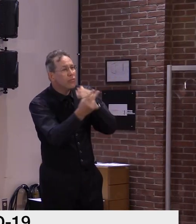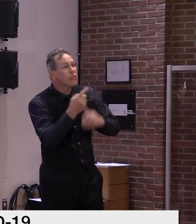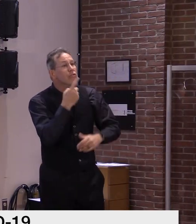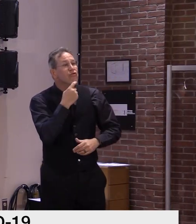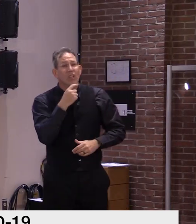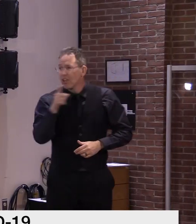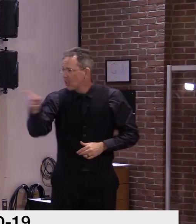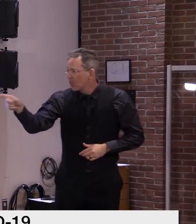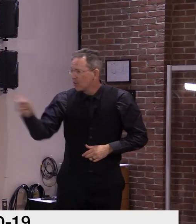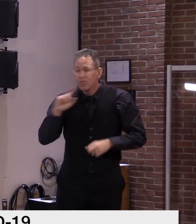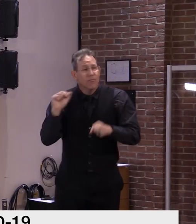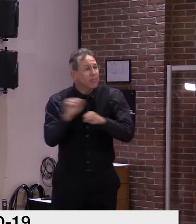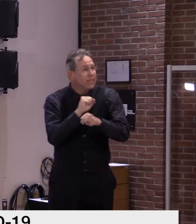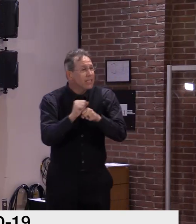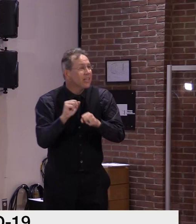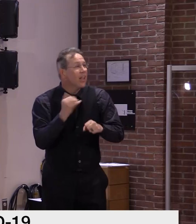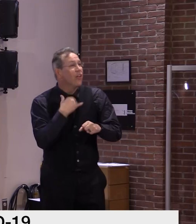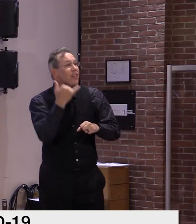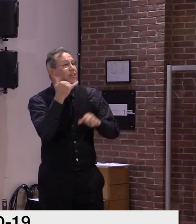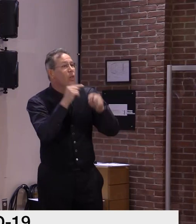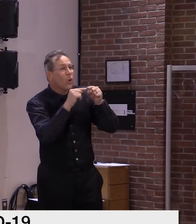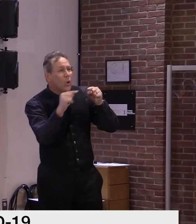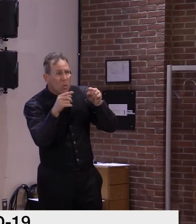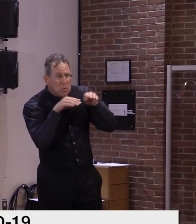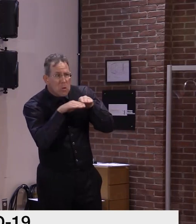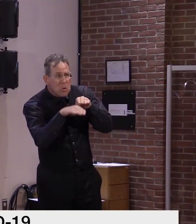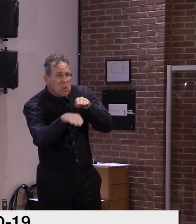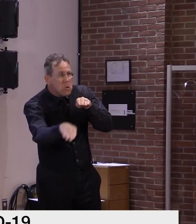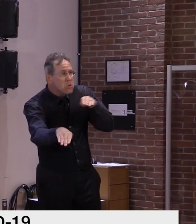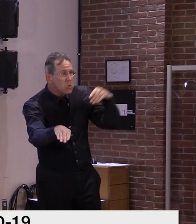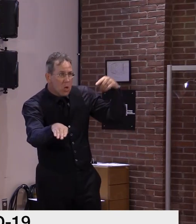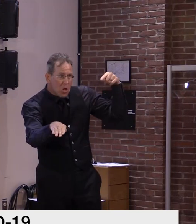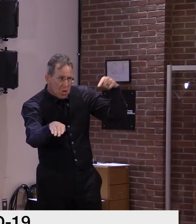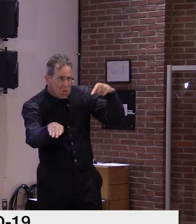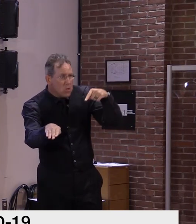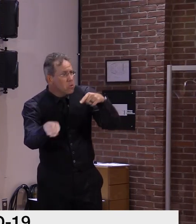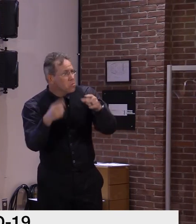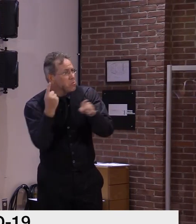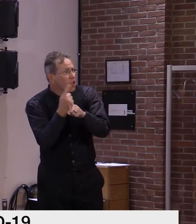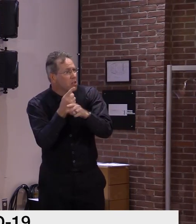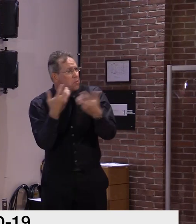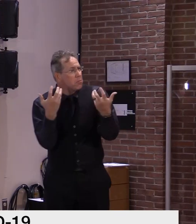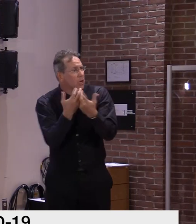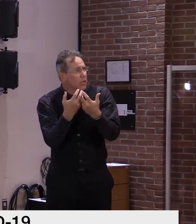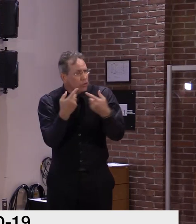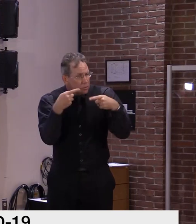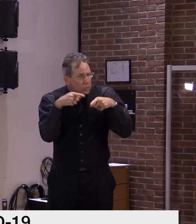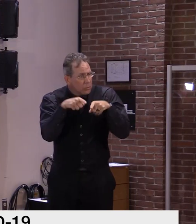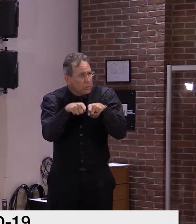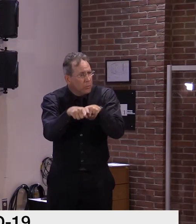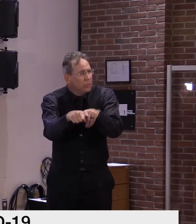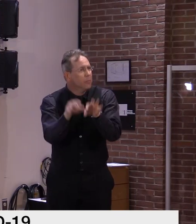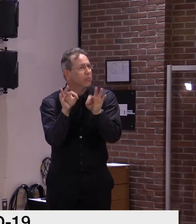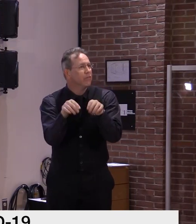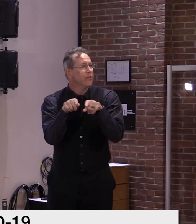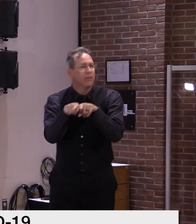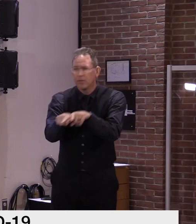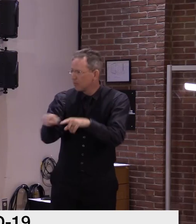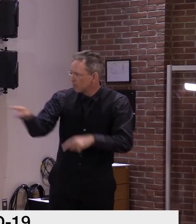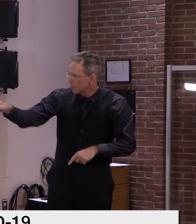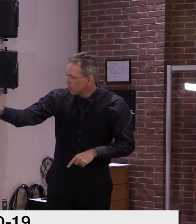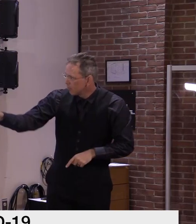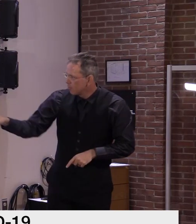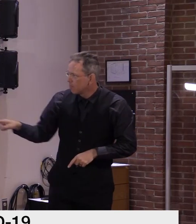in Vermont has been trending very closely to this forecast, and we anticipate, based on updated modeling and the